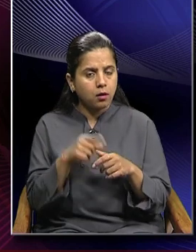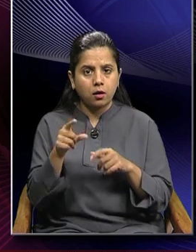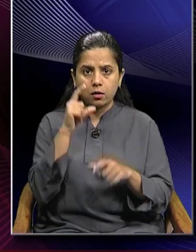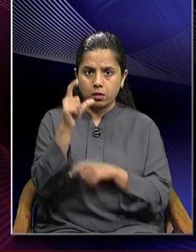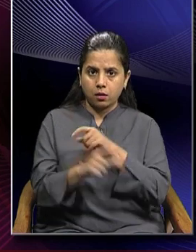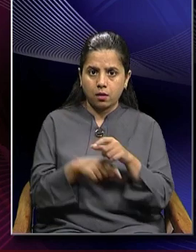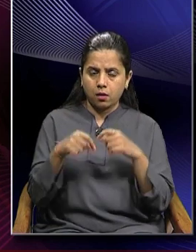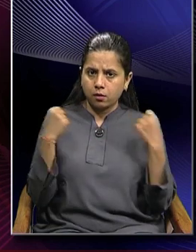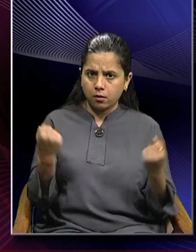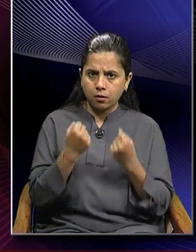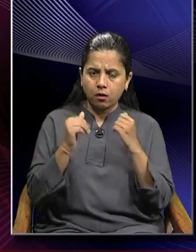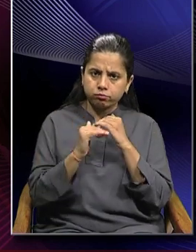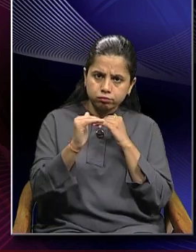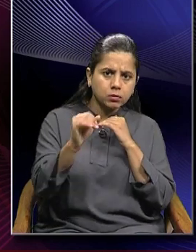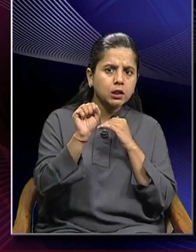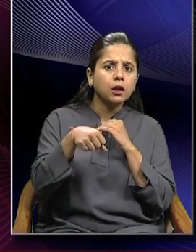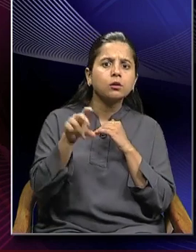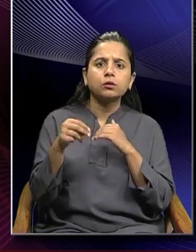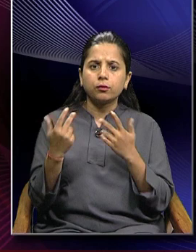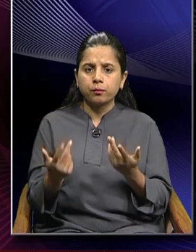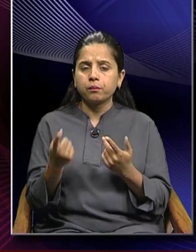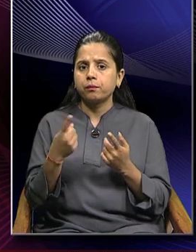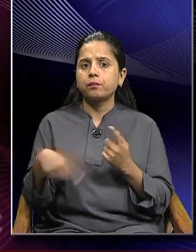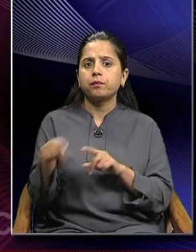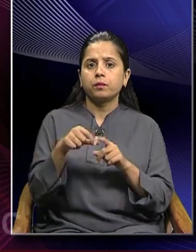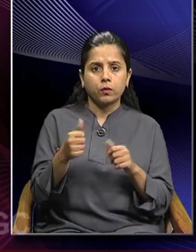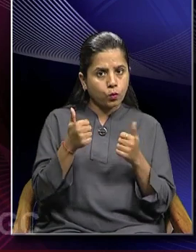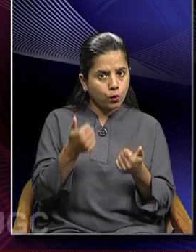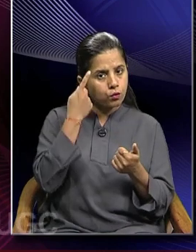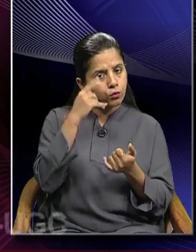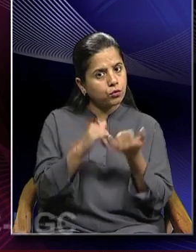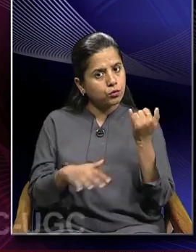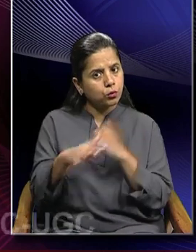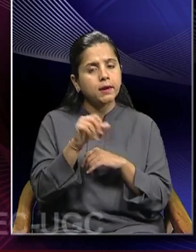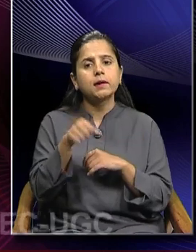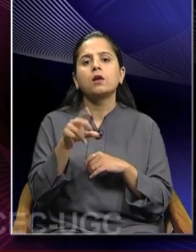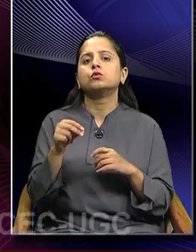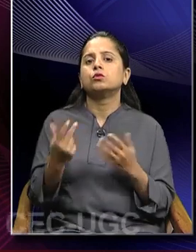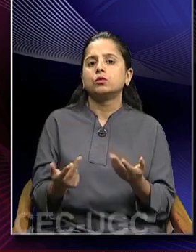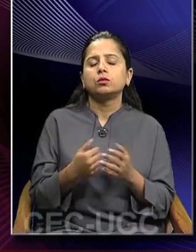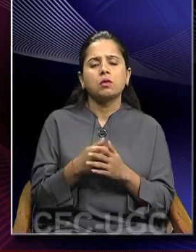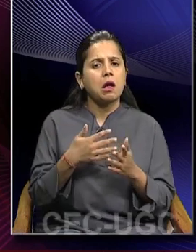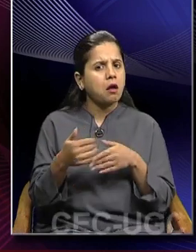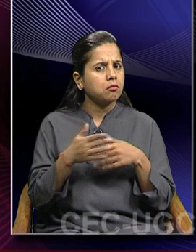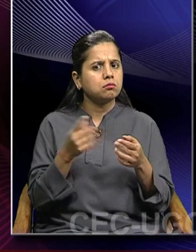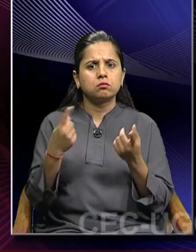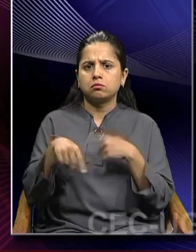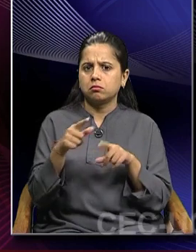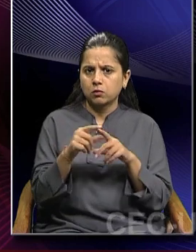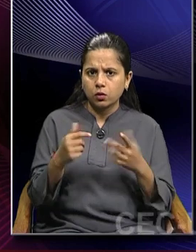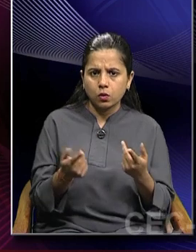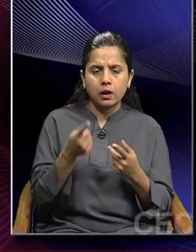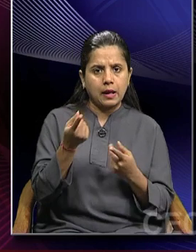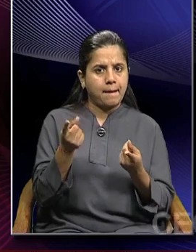company's activities are sustainable or not, whether they are doing good for the society or not, whatever they are doing, whether it is